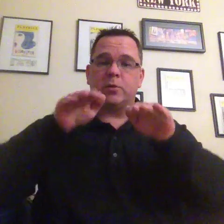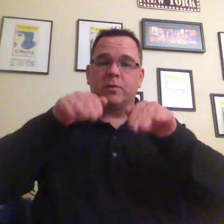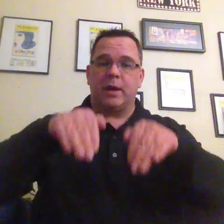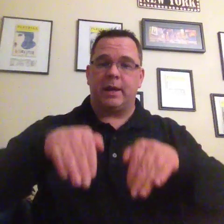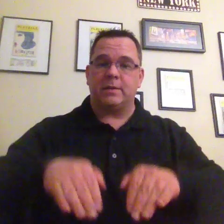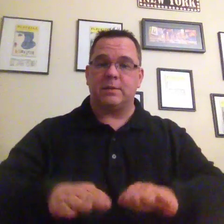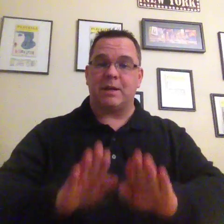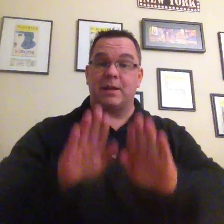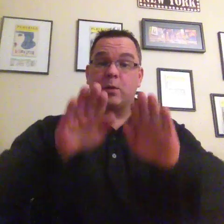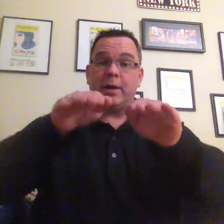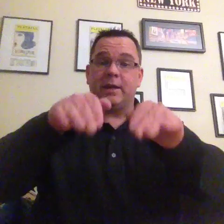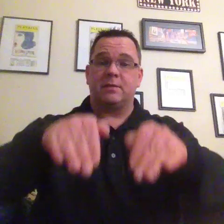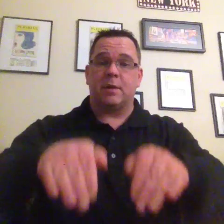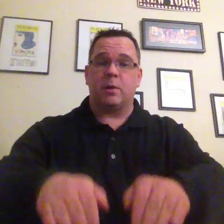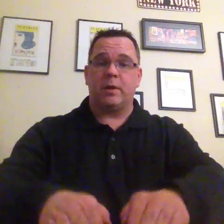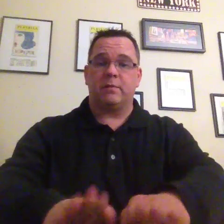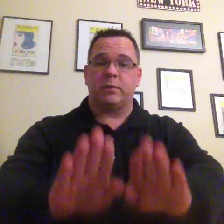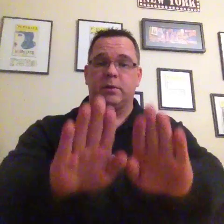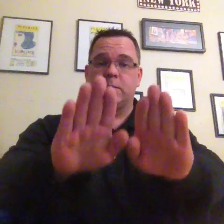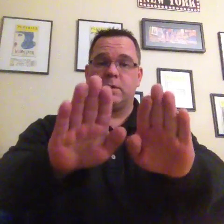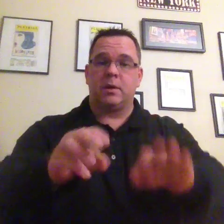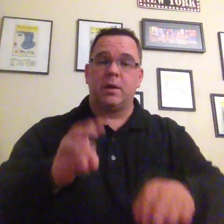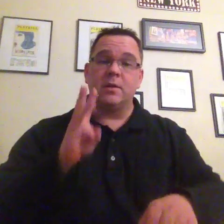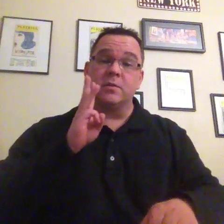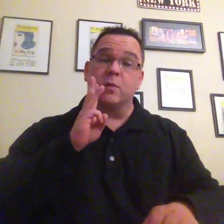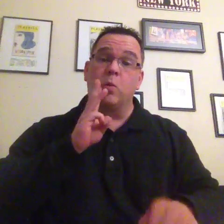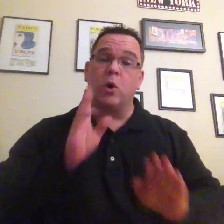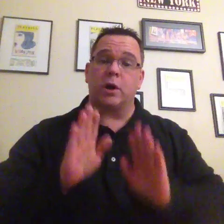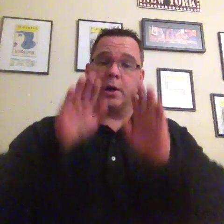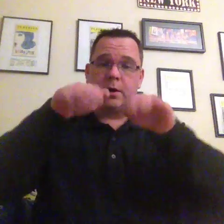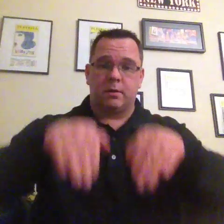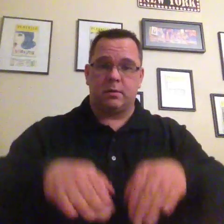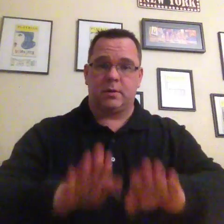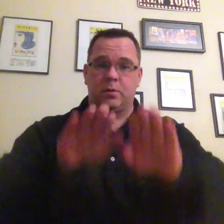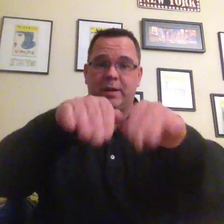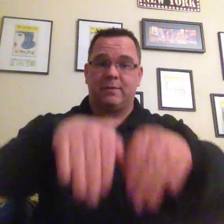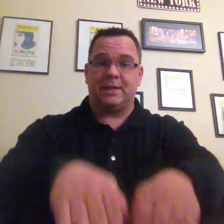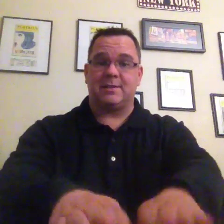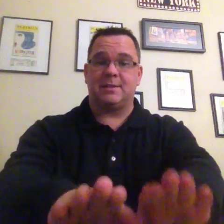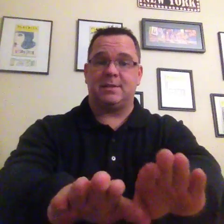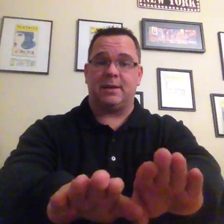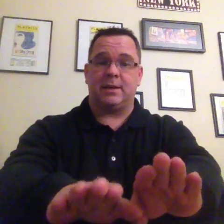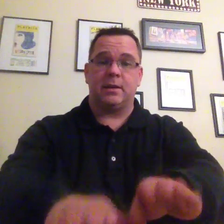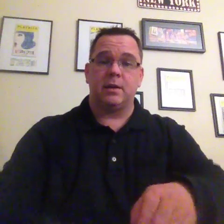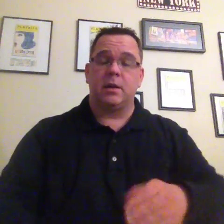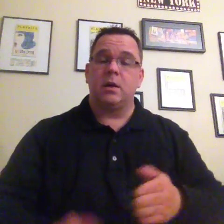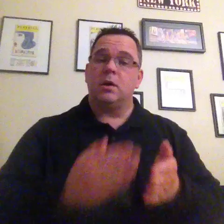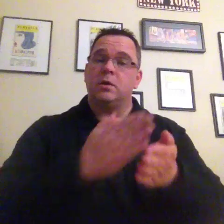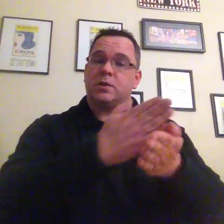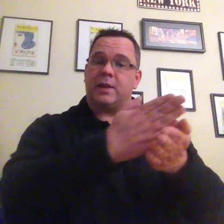of your hands and make like waves coming away from you. This is for water and waves. That's the C. So